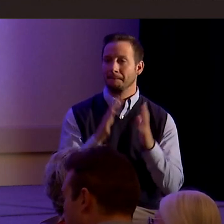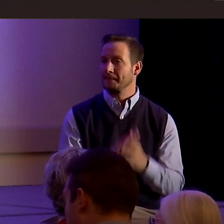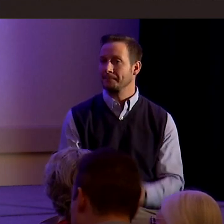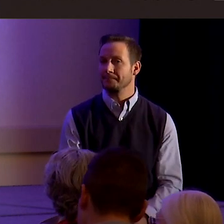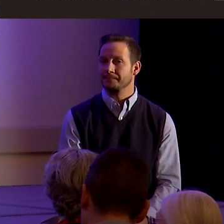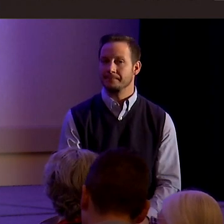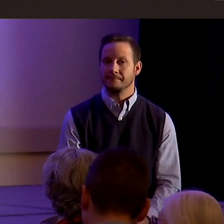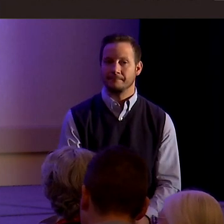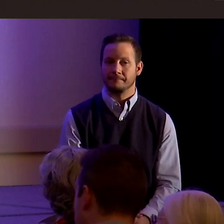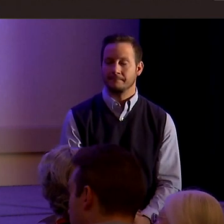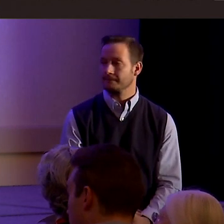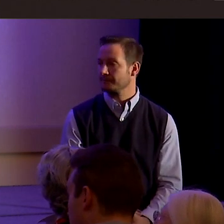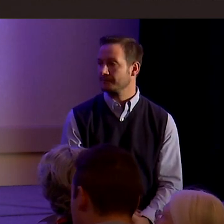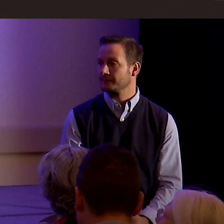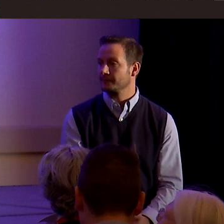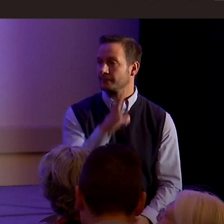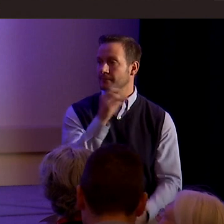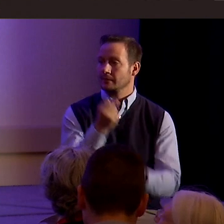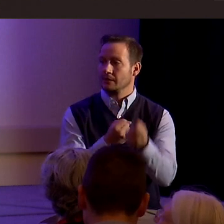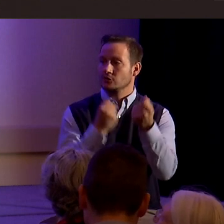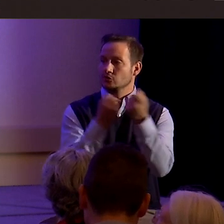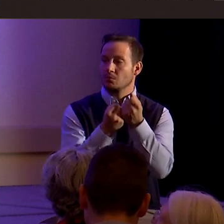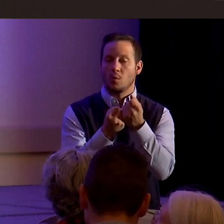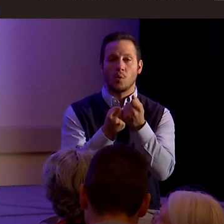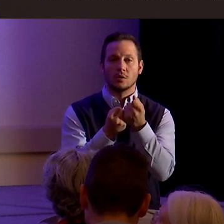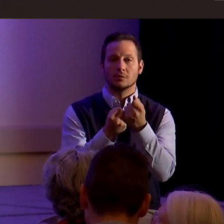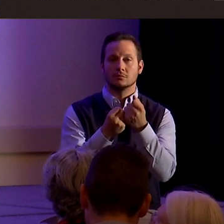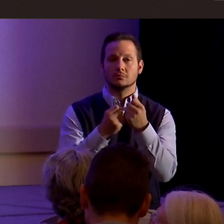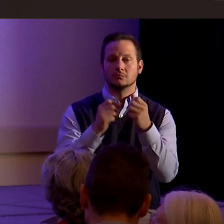And we have support pages for people,